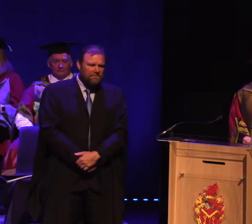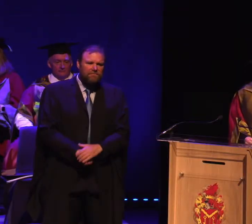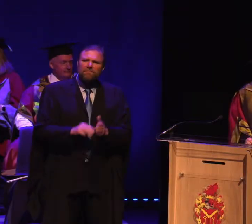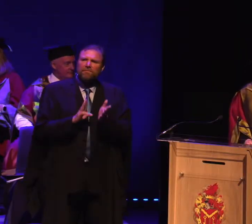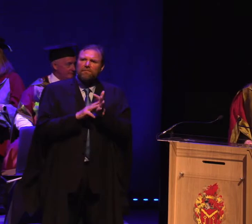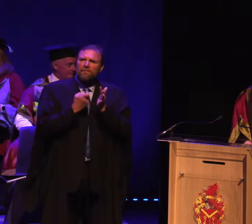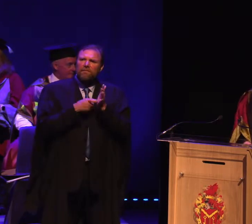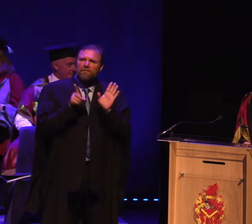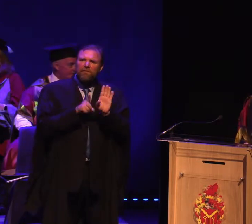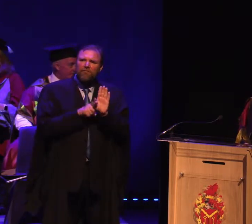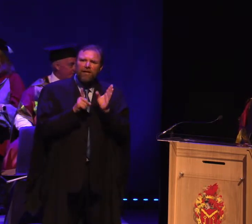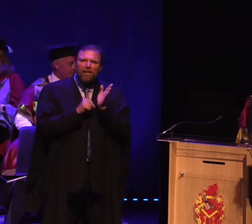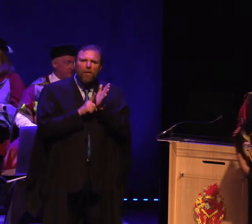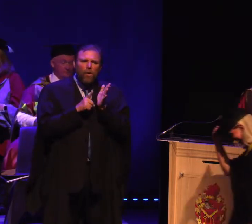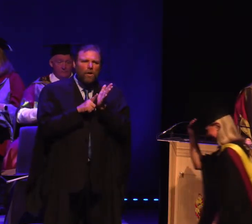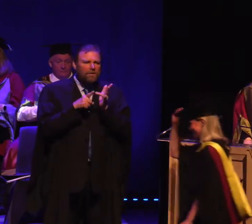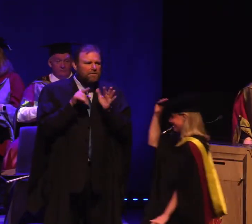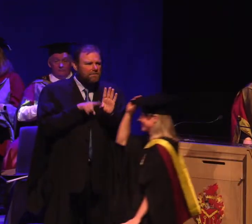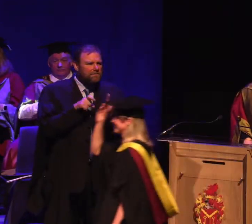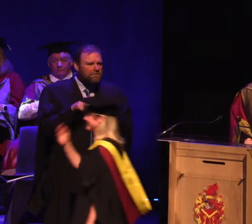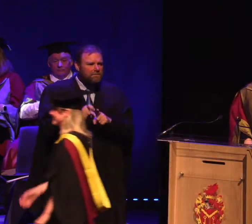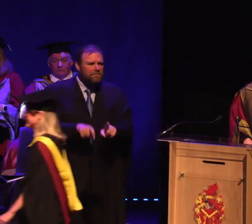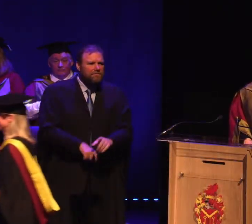Meryl Lloyd.